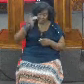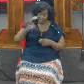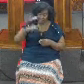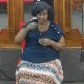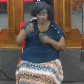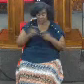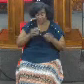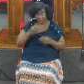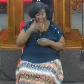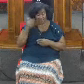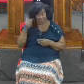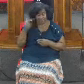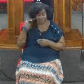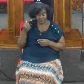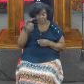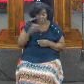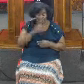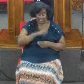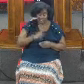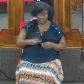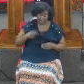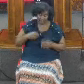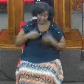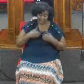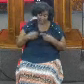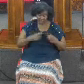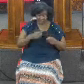better. Lord, we've got to do better.